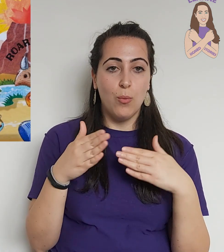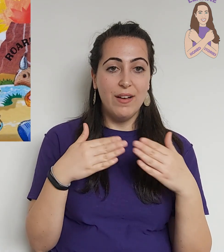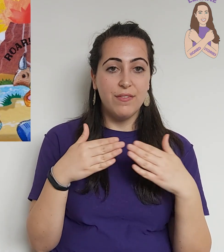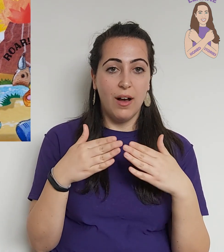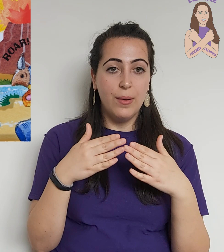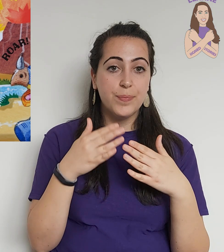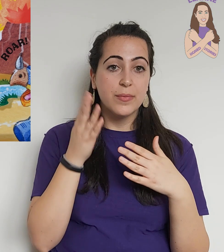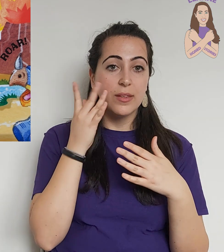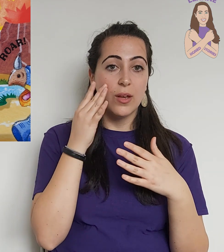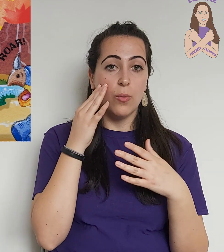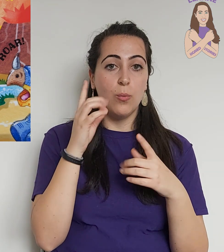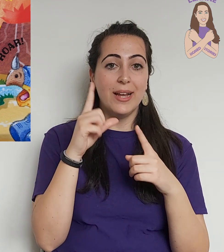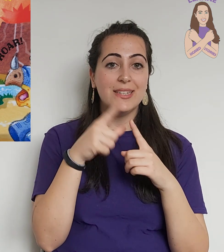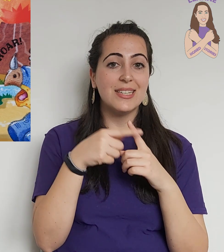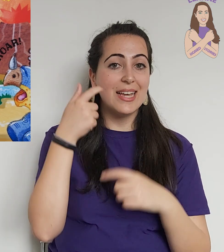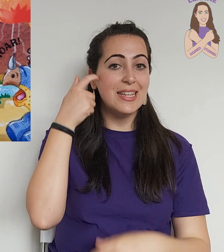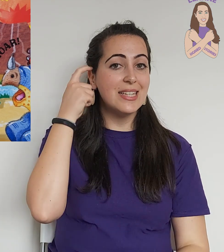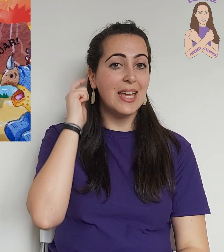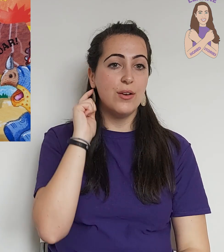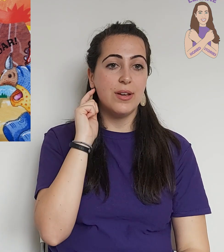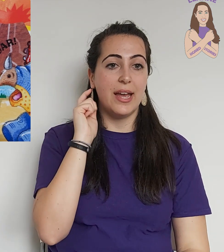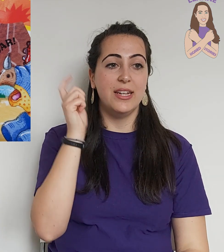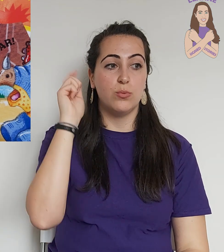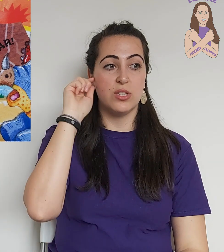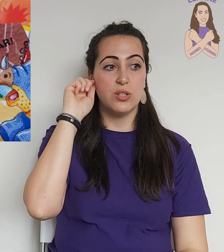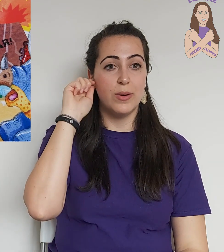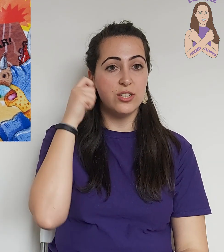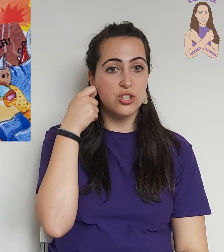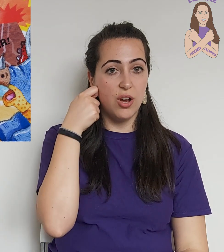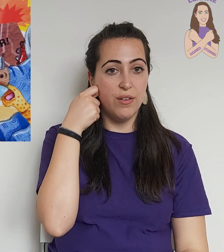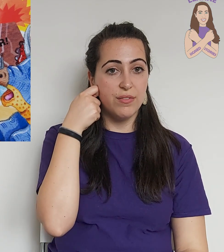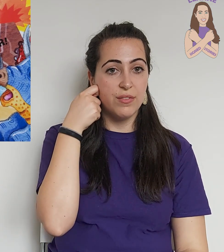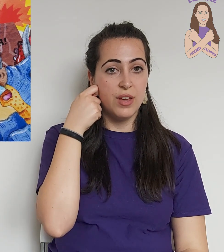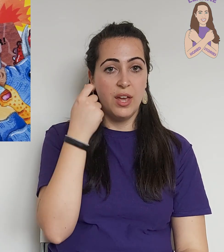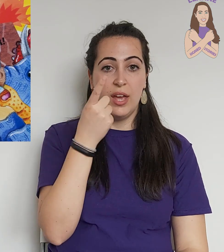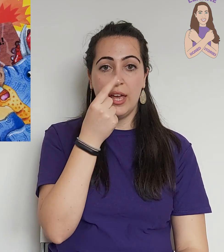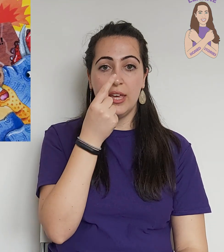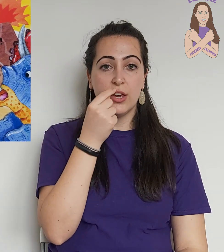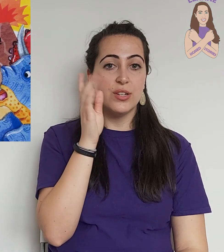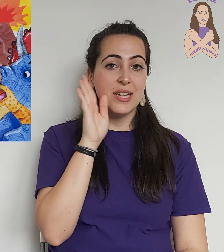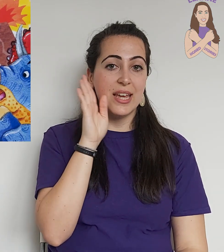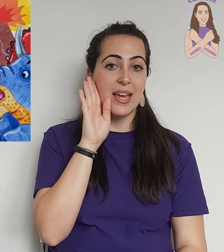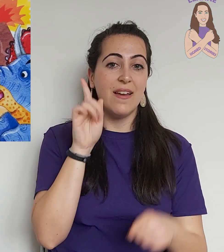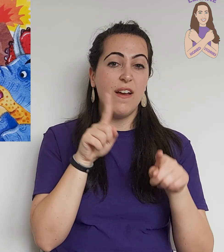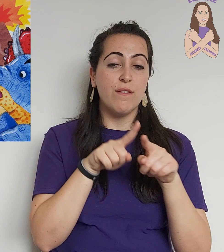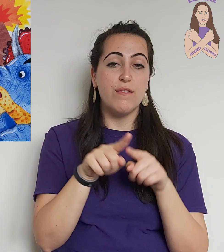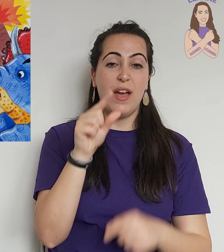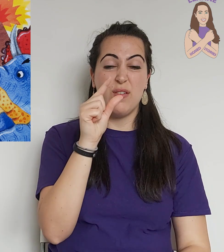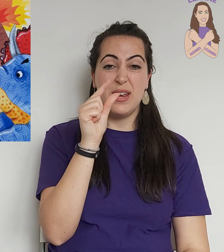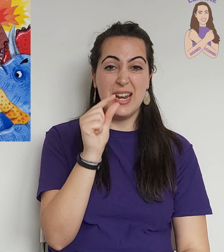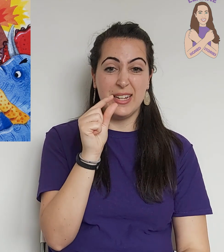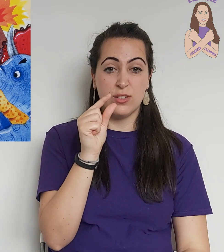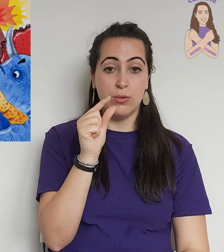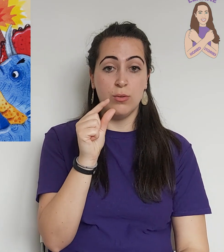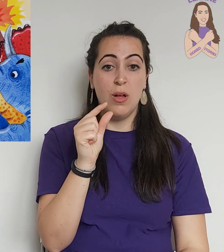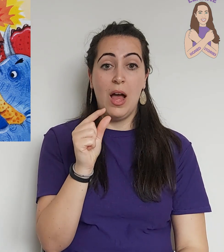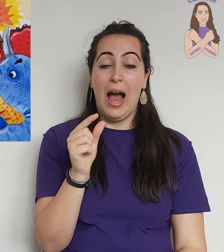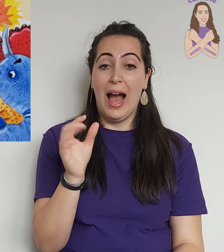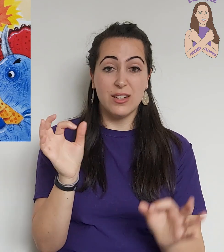However, when Dachy's hearing aid was switched off, he could hear very little at